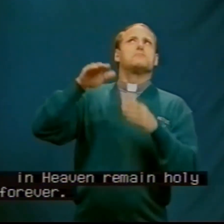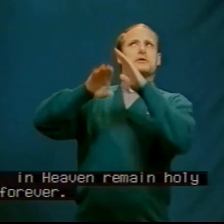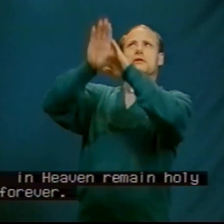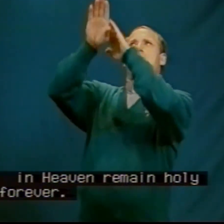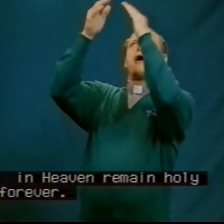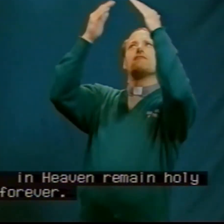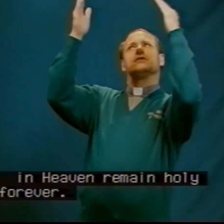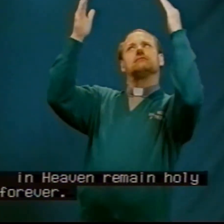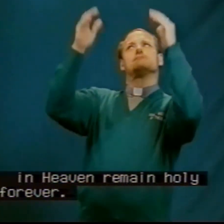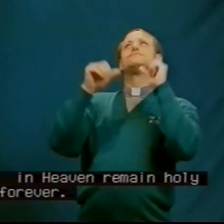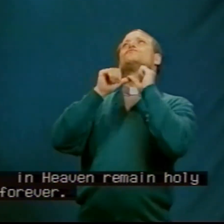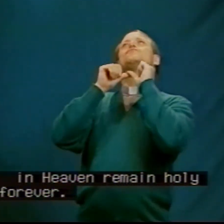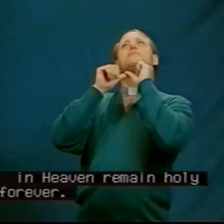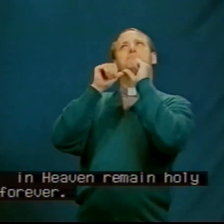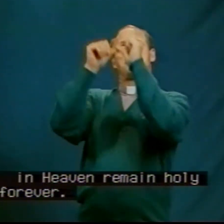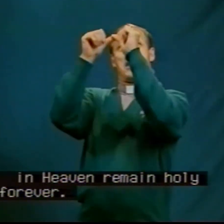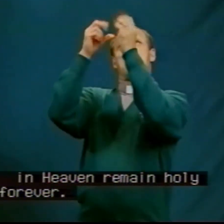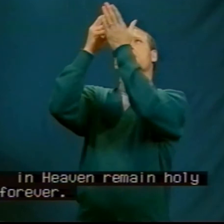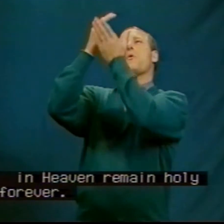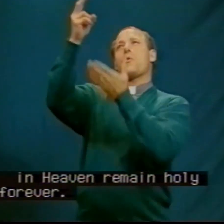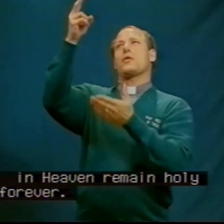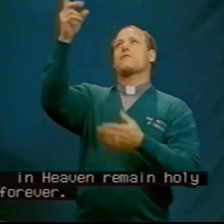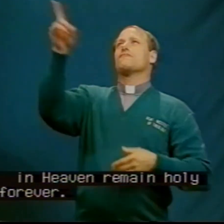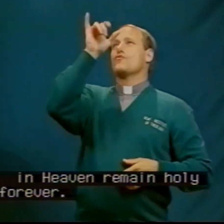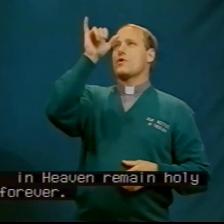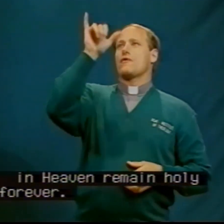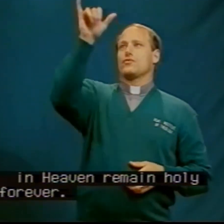And we will remain in heaven holy forever.